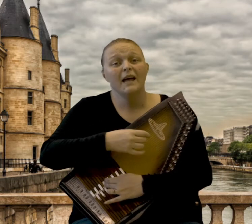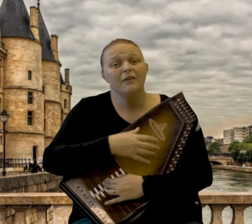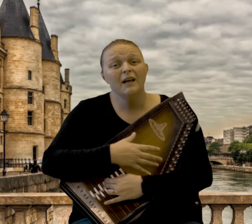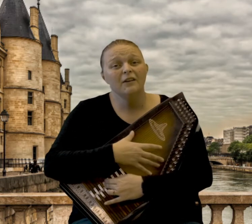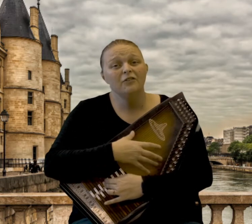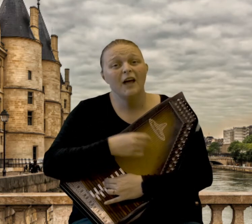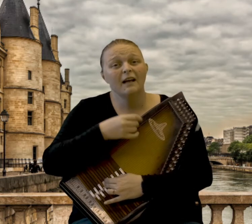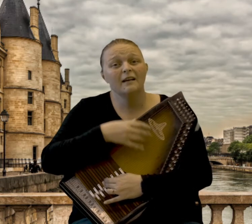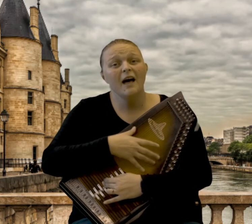Frère